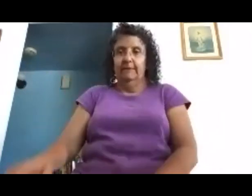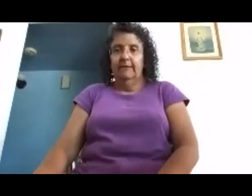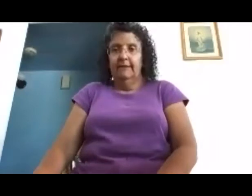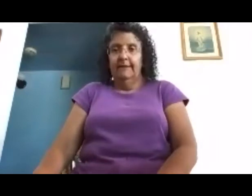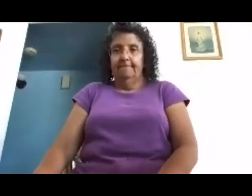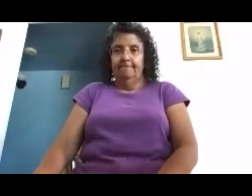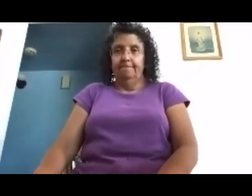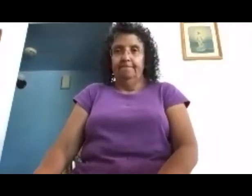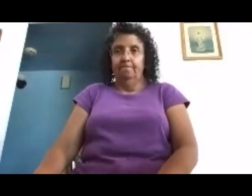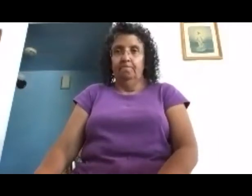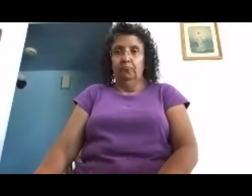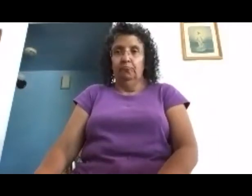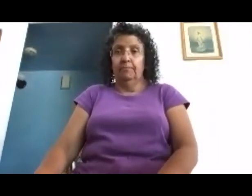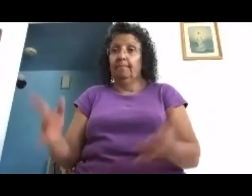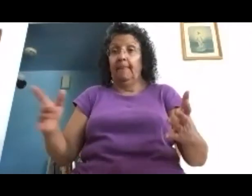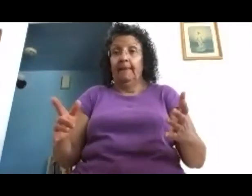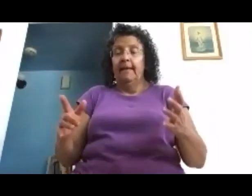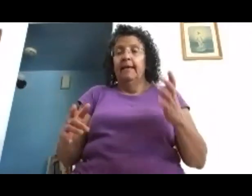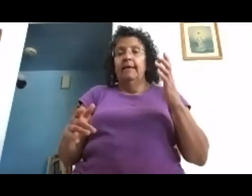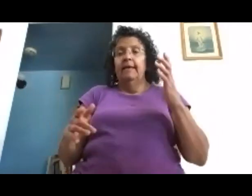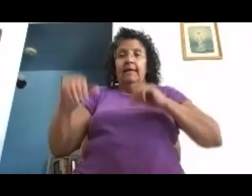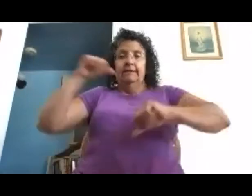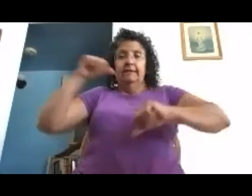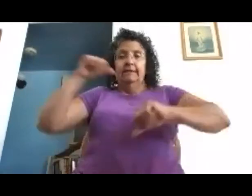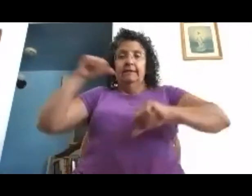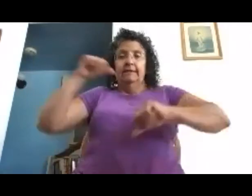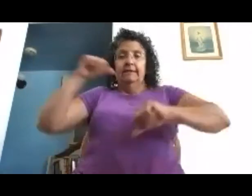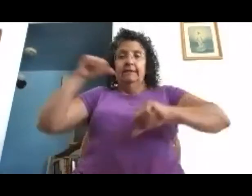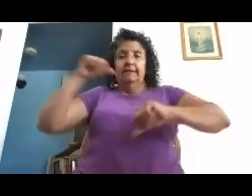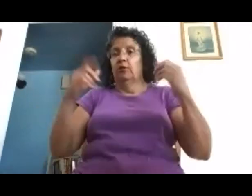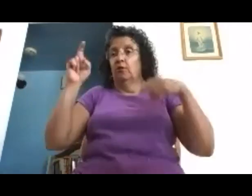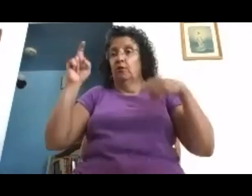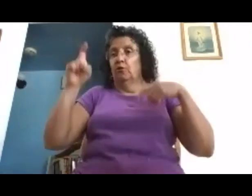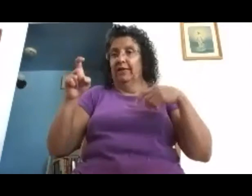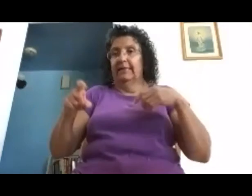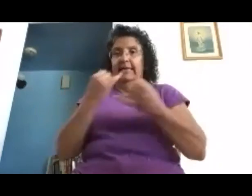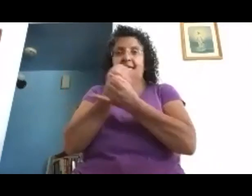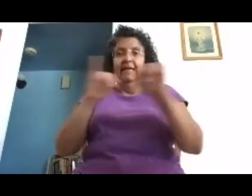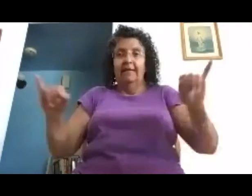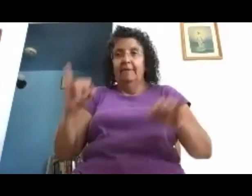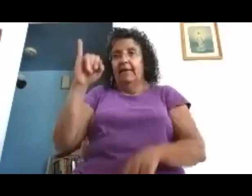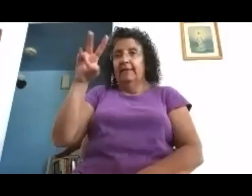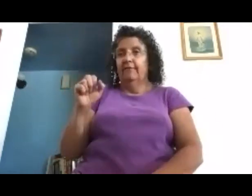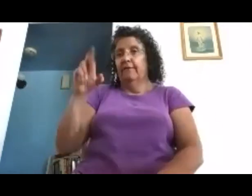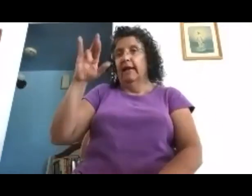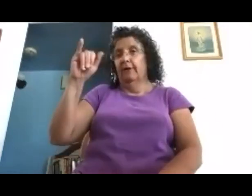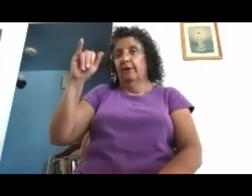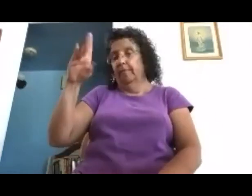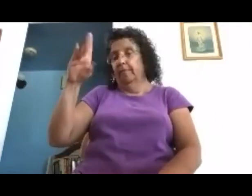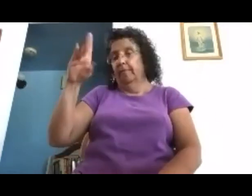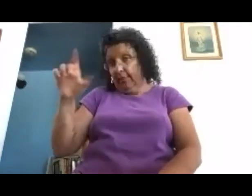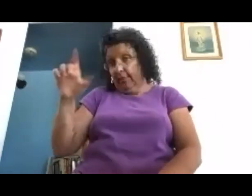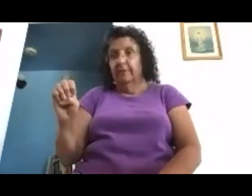In a scientific experiment, we need an independent variable. That's the thing that we are going to